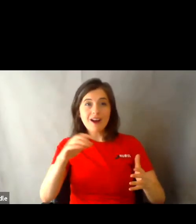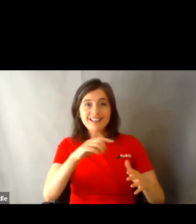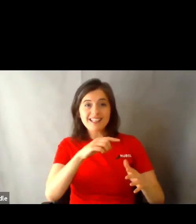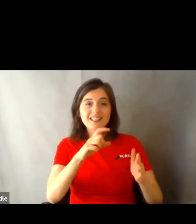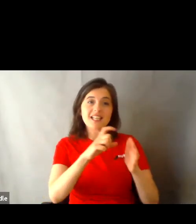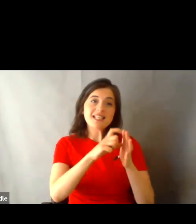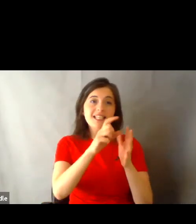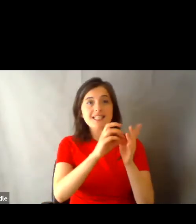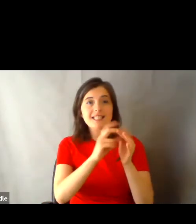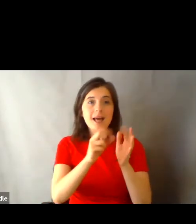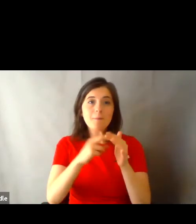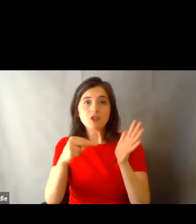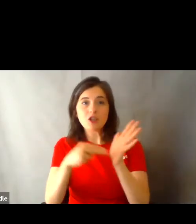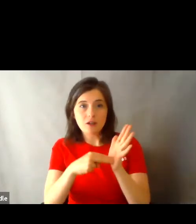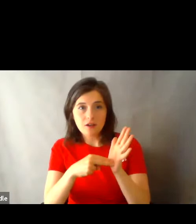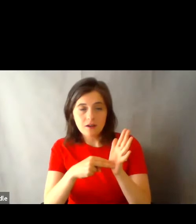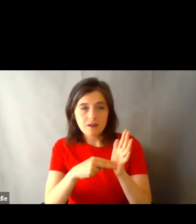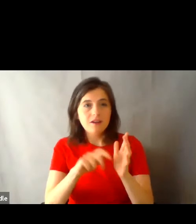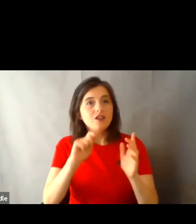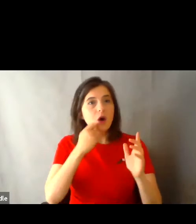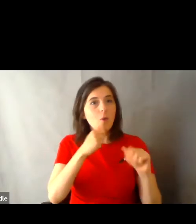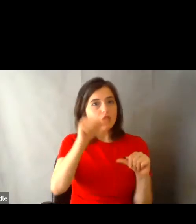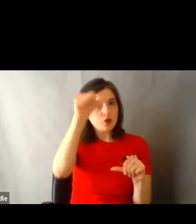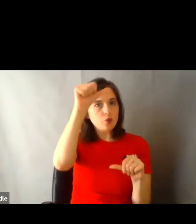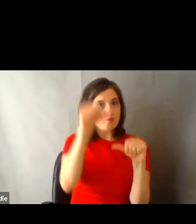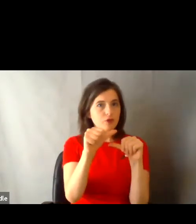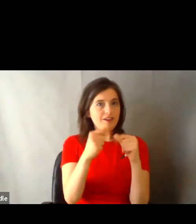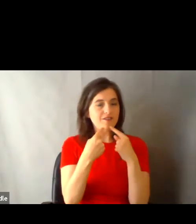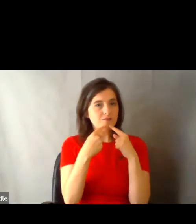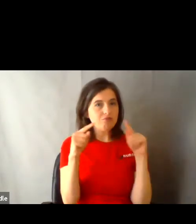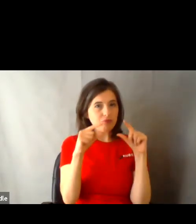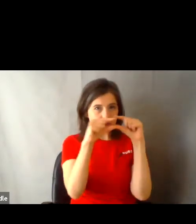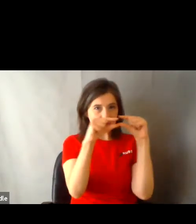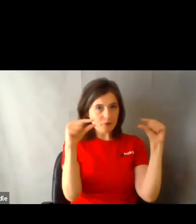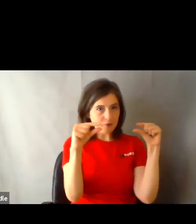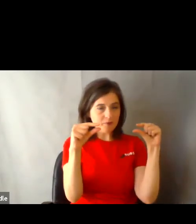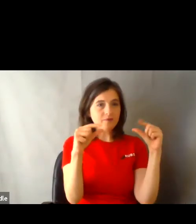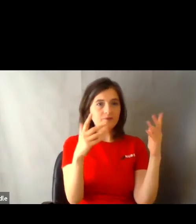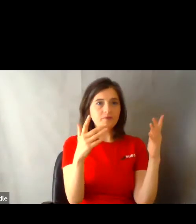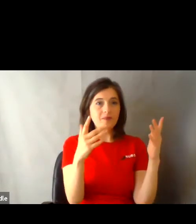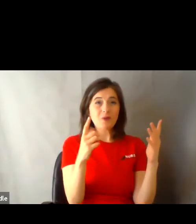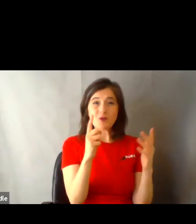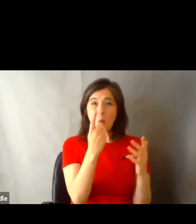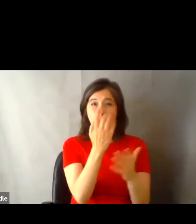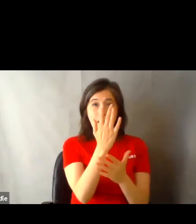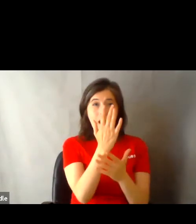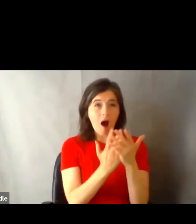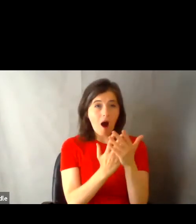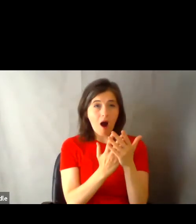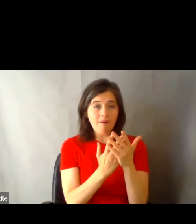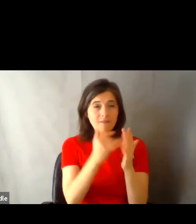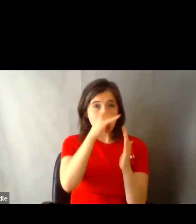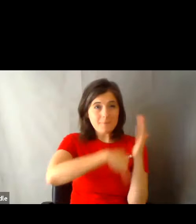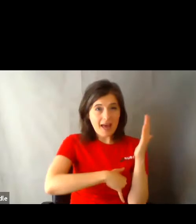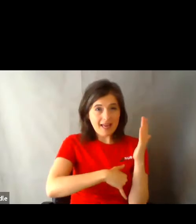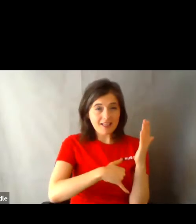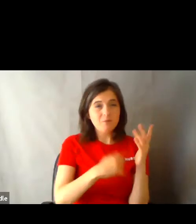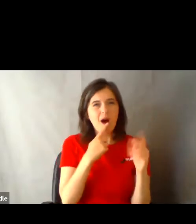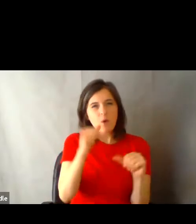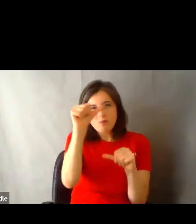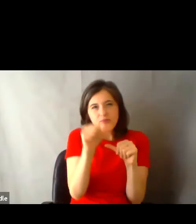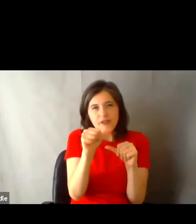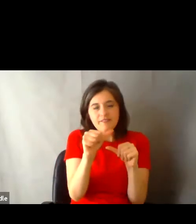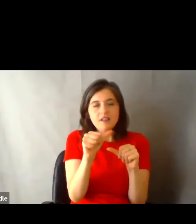on my photos, I want to read you just a very small amount of what is a 1.5-page document. So this is what it